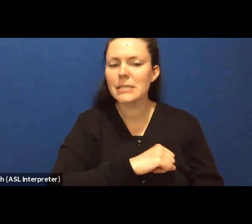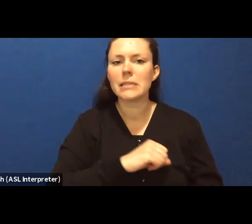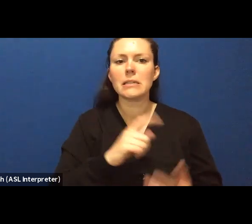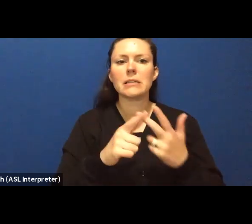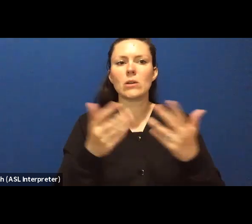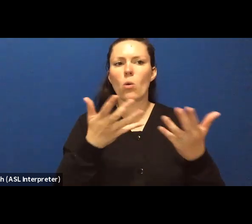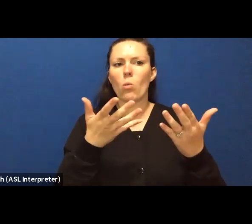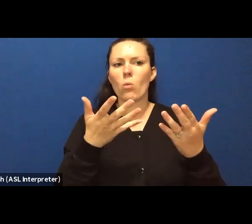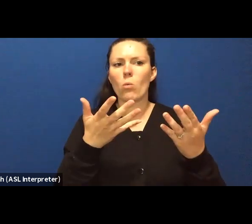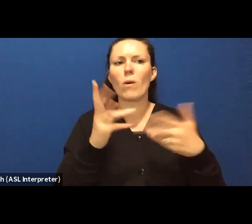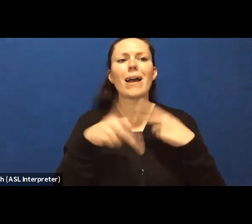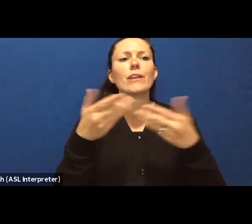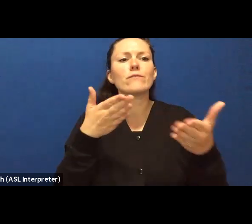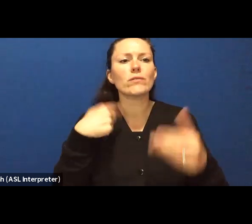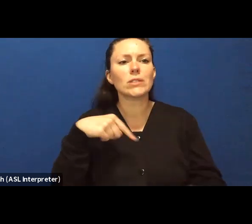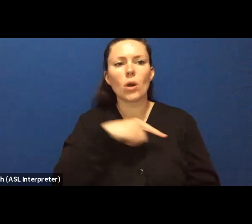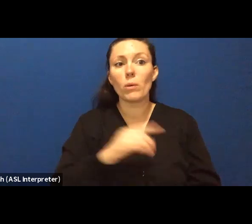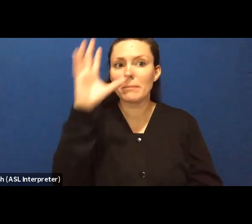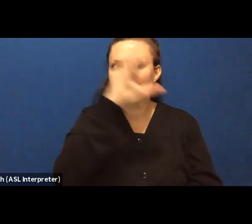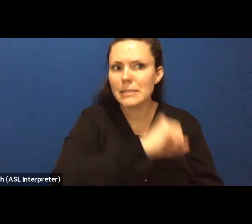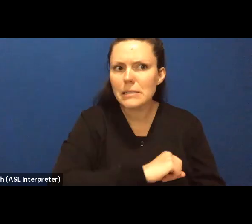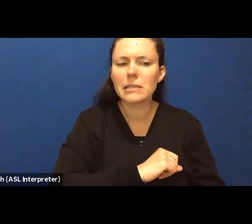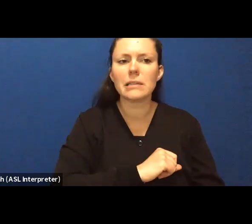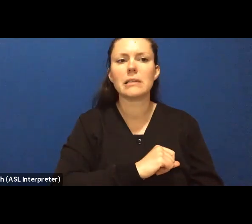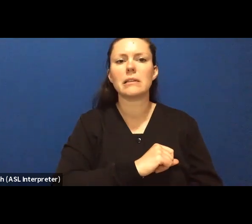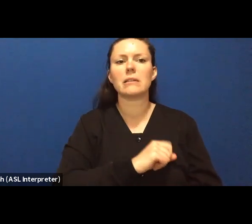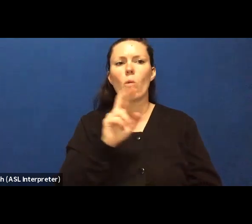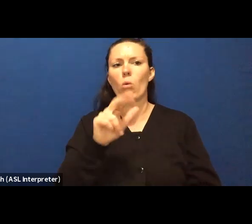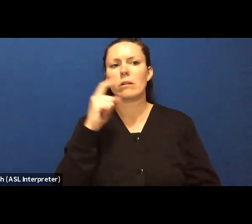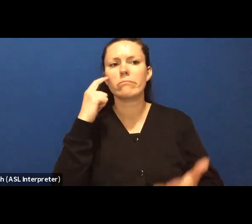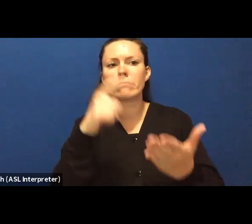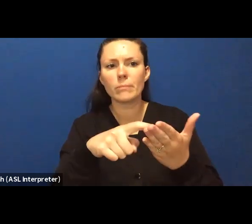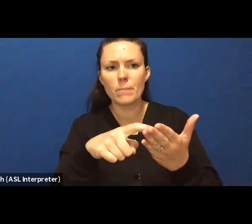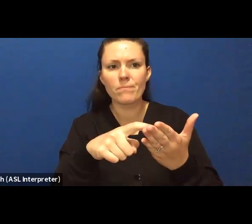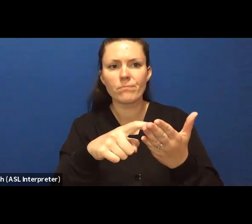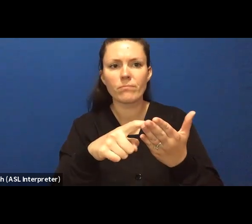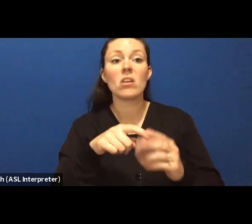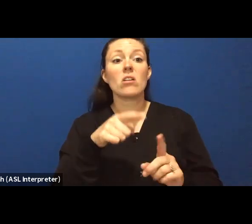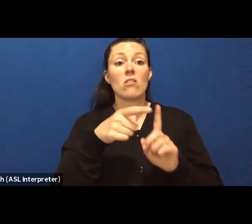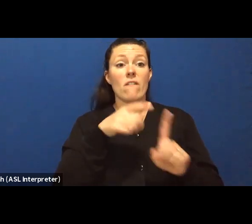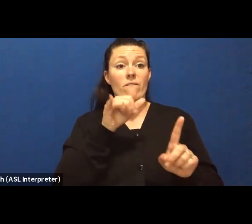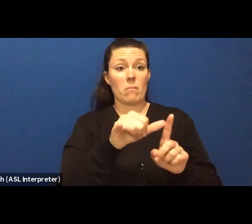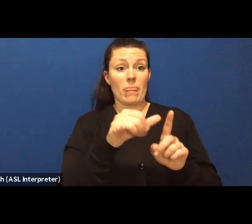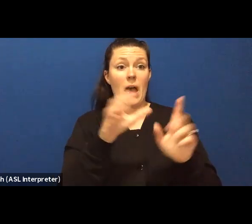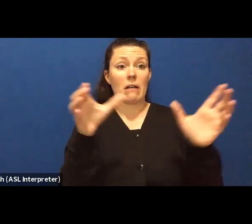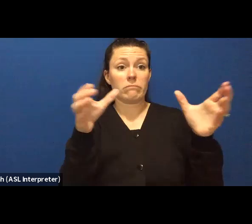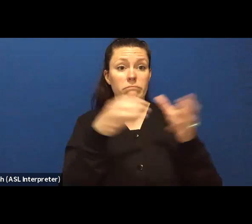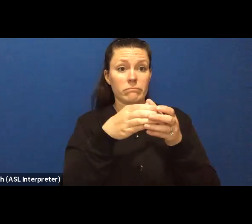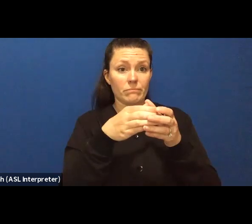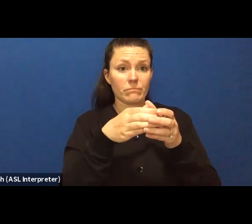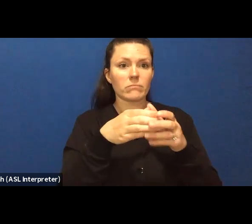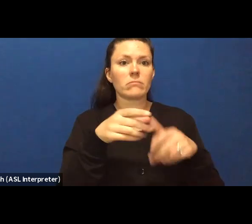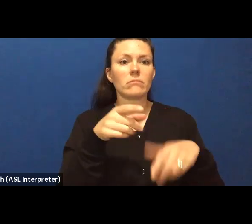we had started to meet with partner agencies and service providers within the